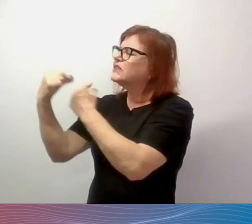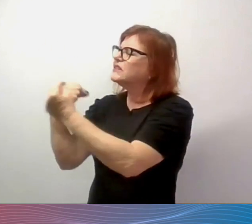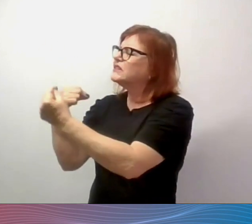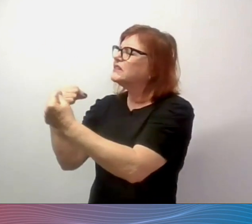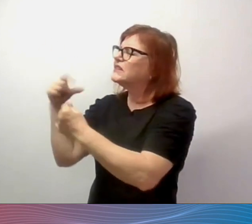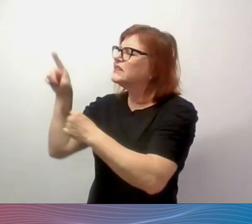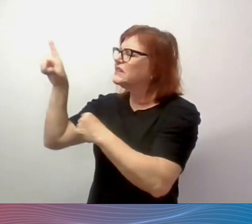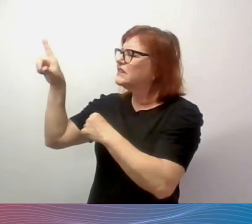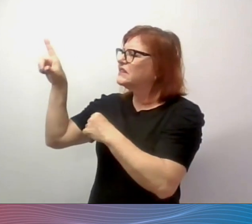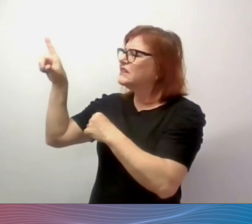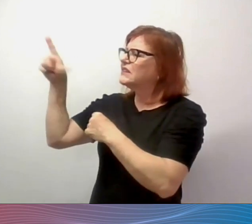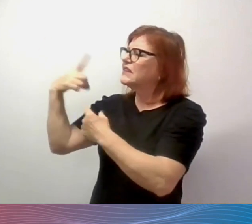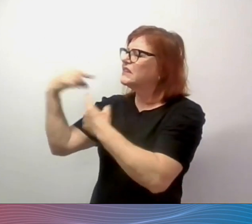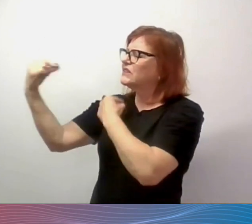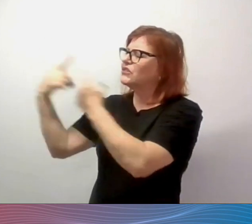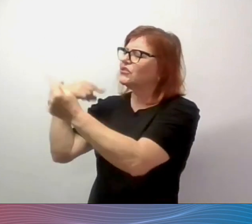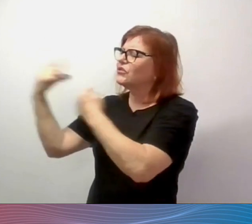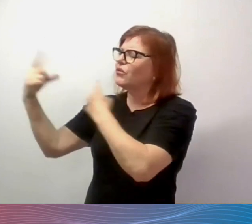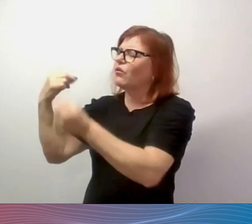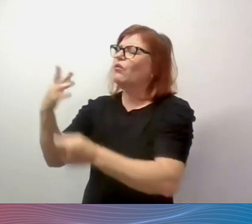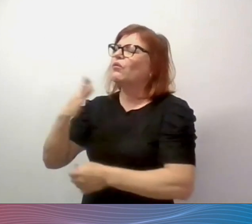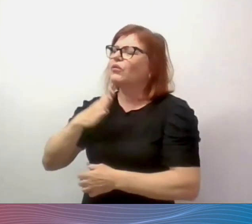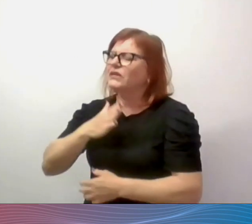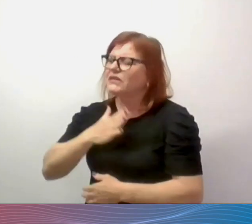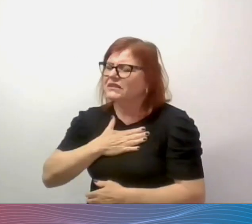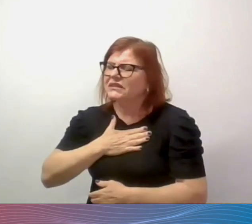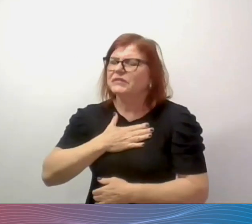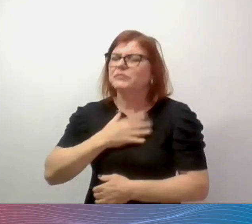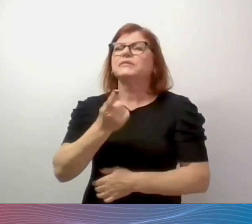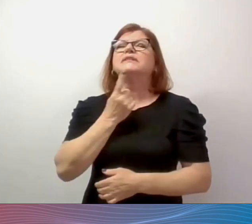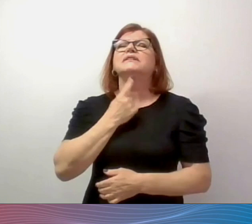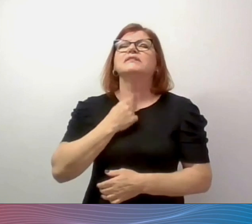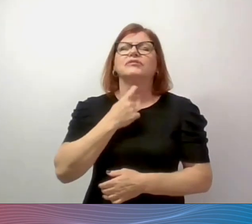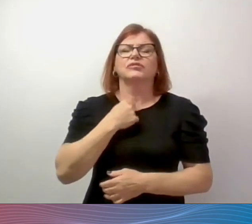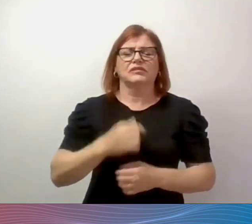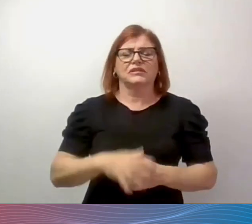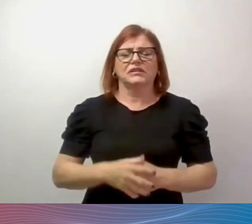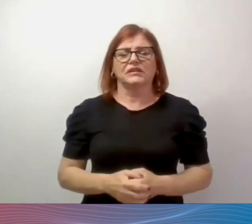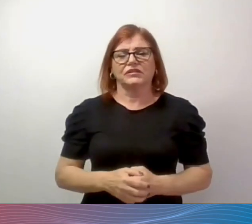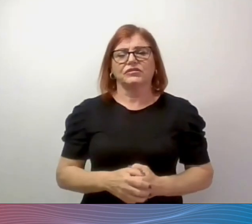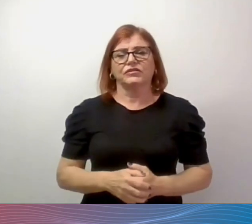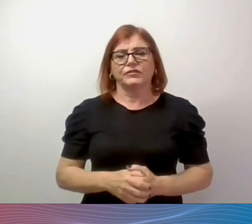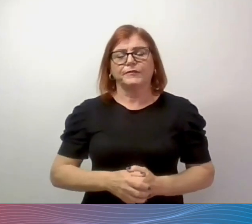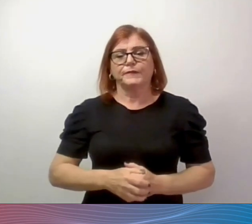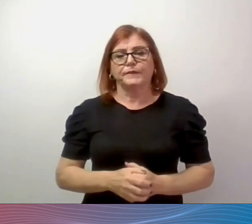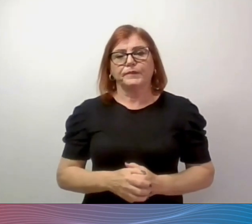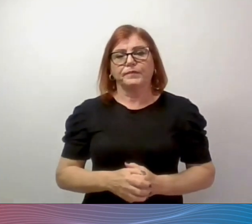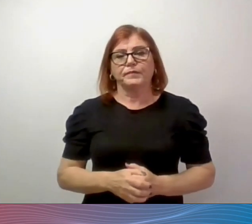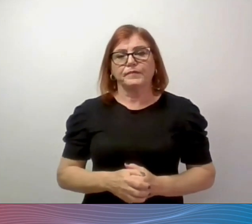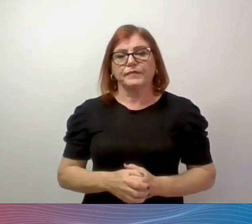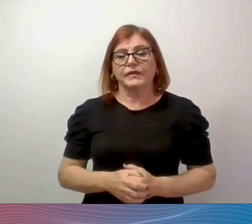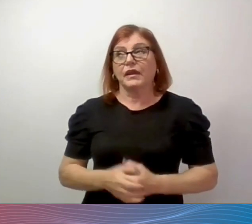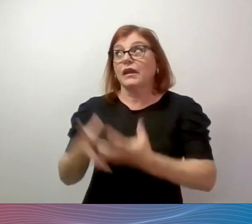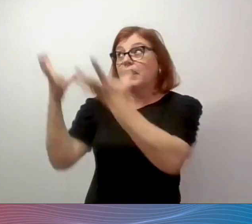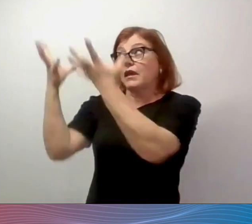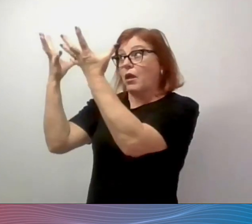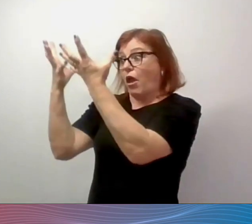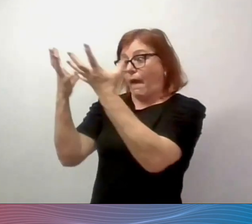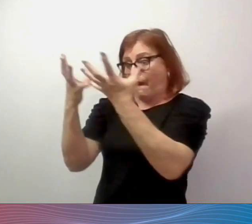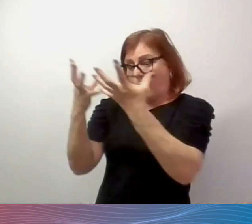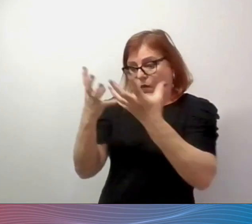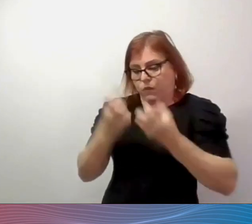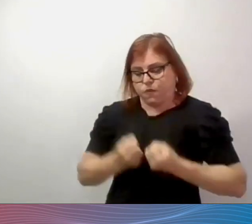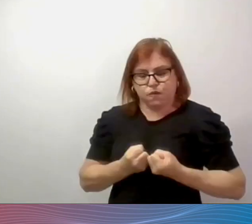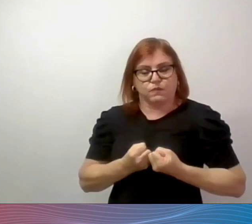make your will to make decisions in my will. Dessa forma você vai absorver a graça rapidamente. In